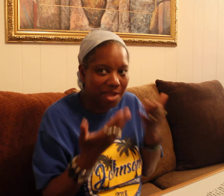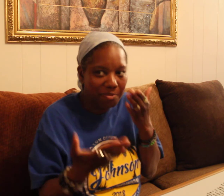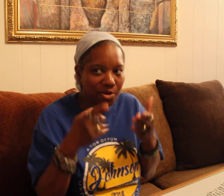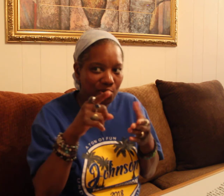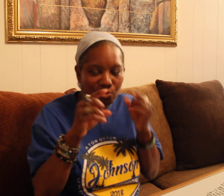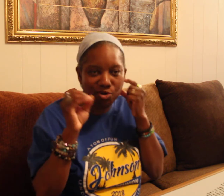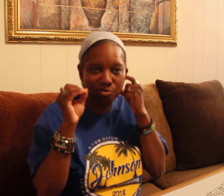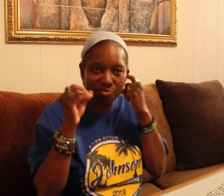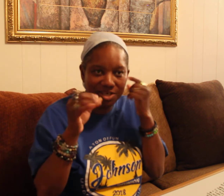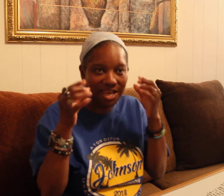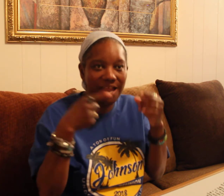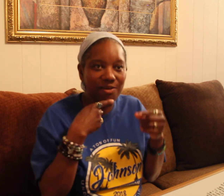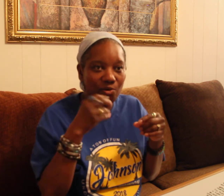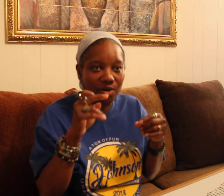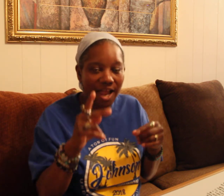Maybe you should be saying, okay,